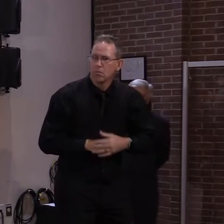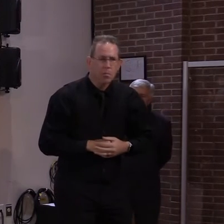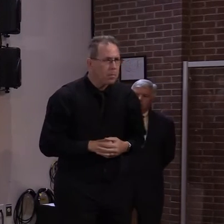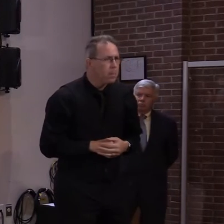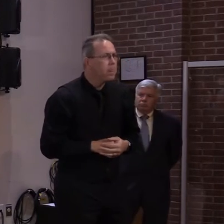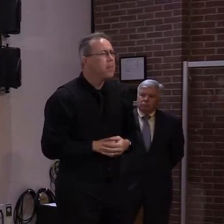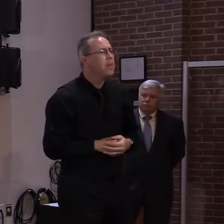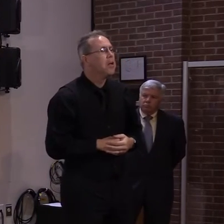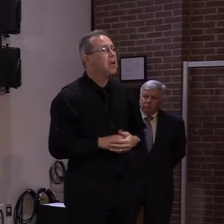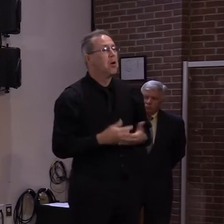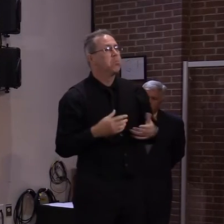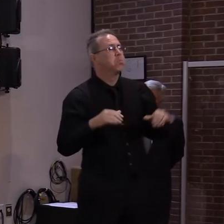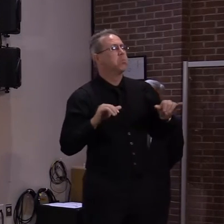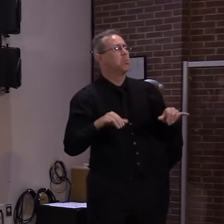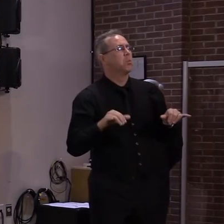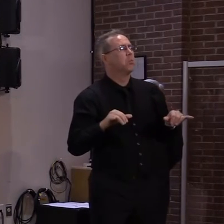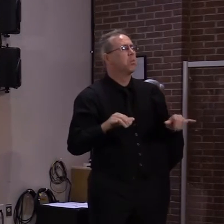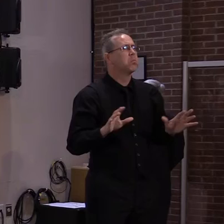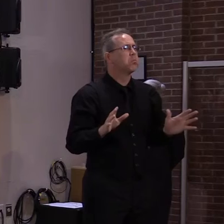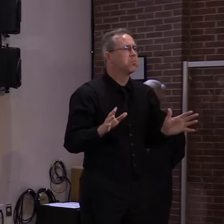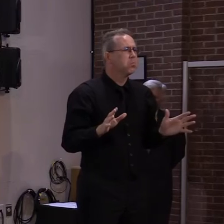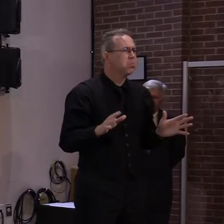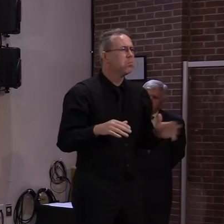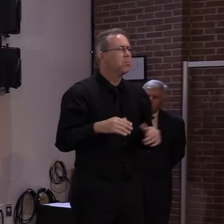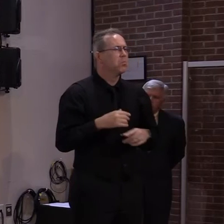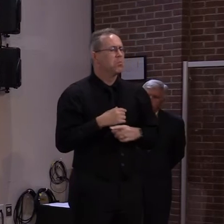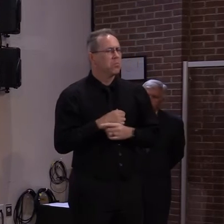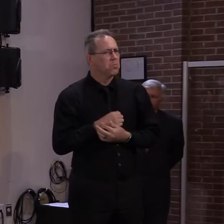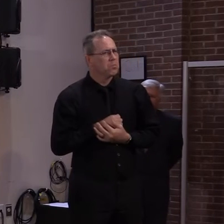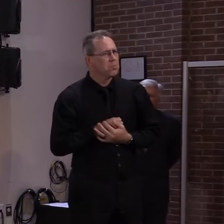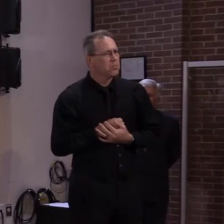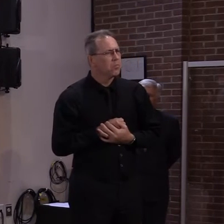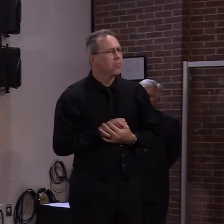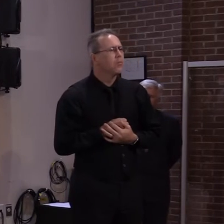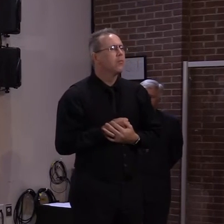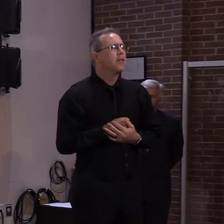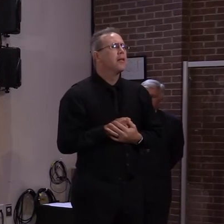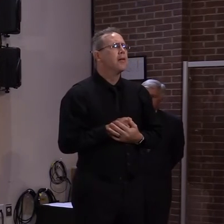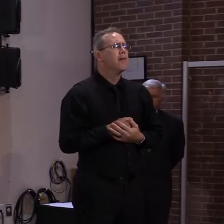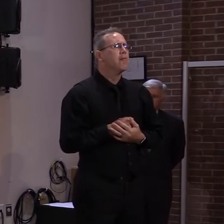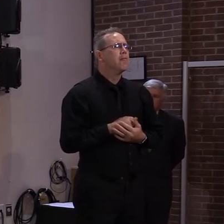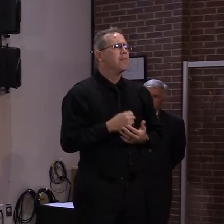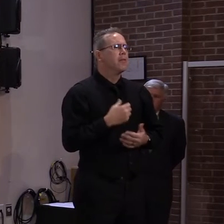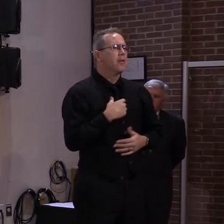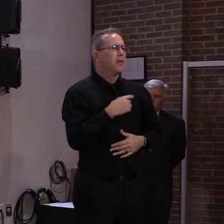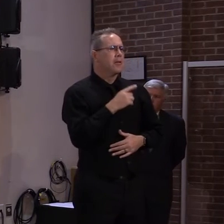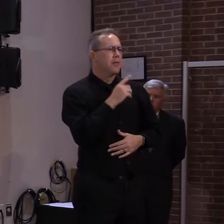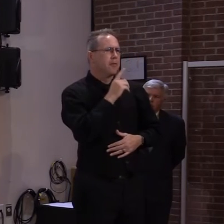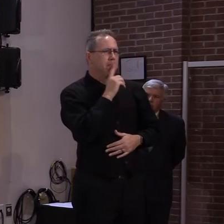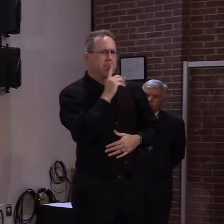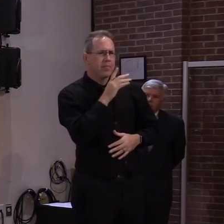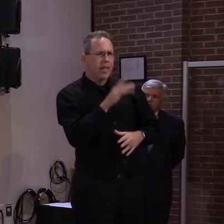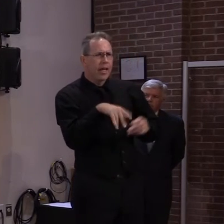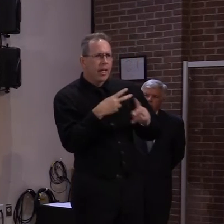we're seeing is that that is exactly the case. The over